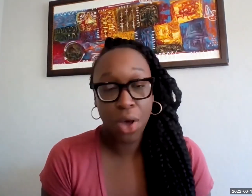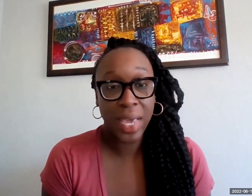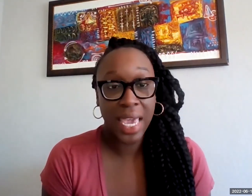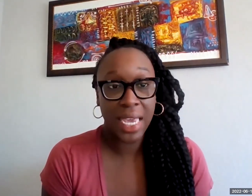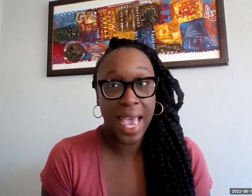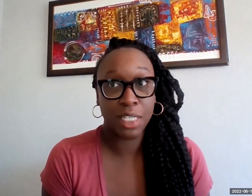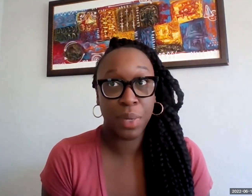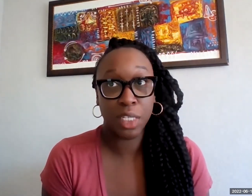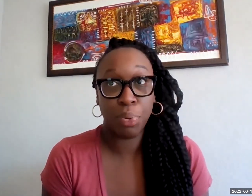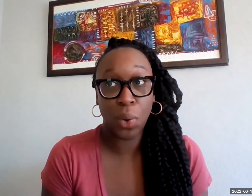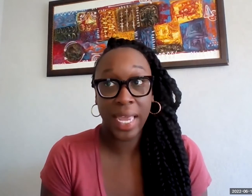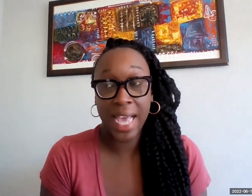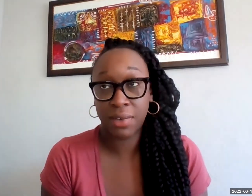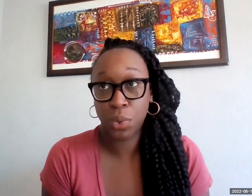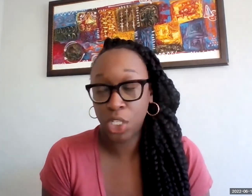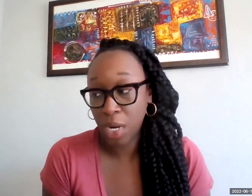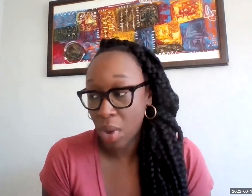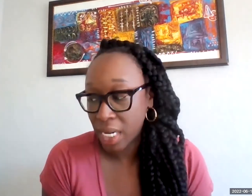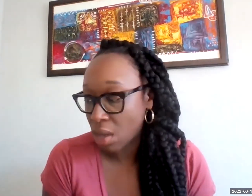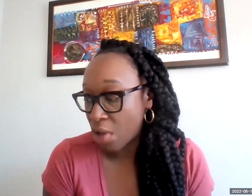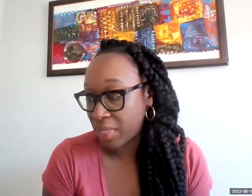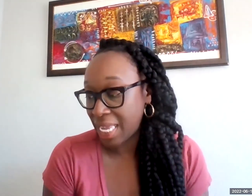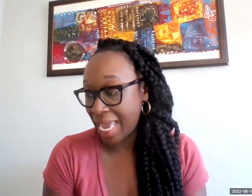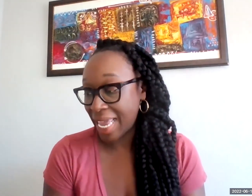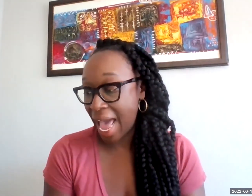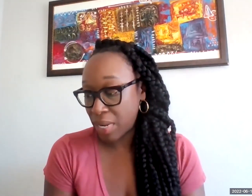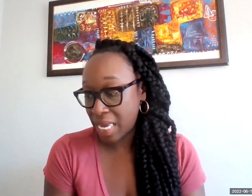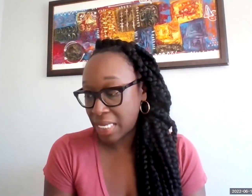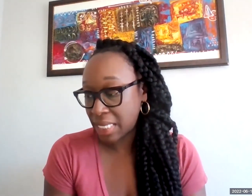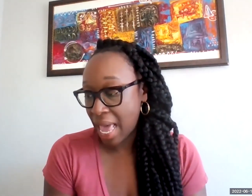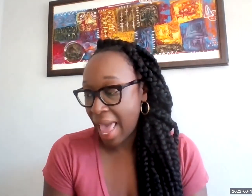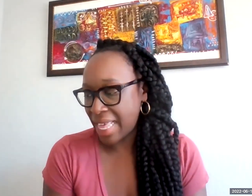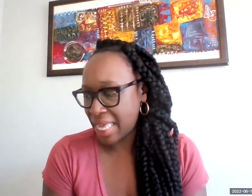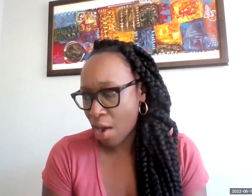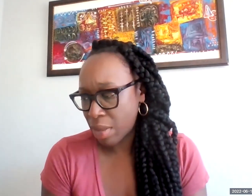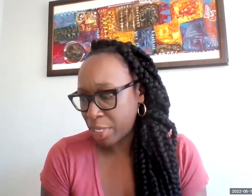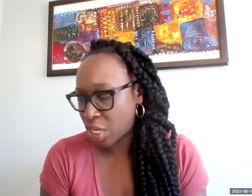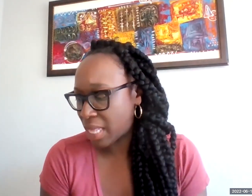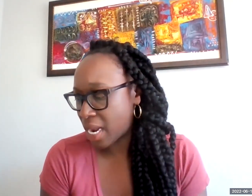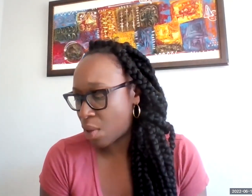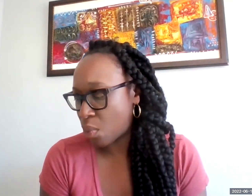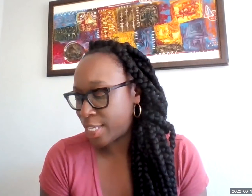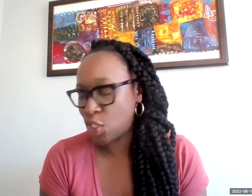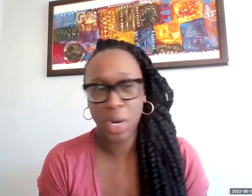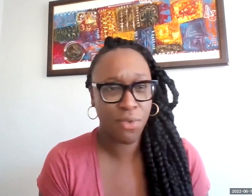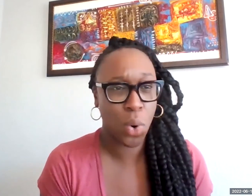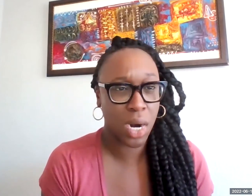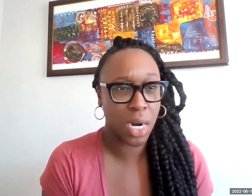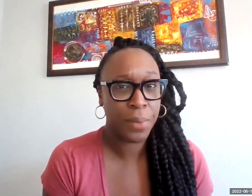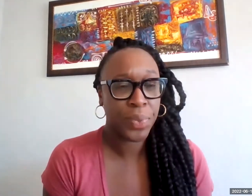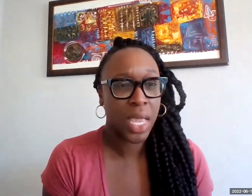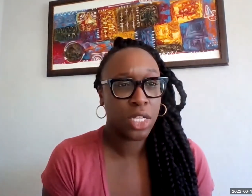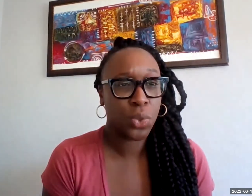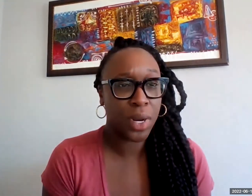Right now, it has been deployed as of 2021 into all 58 counties. And I think I already mentioned that it was